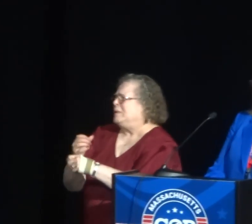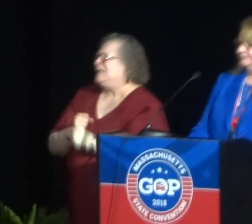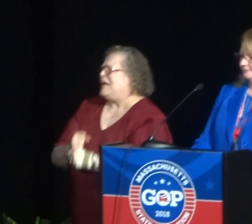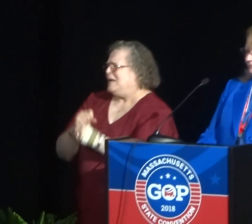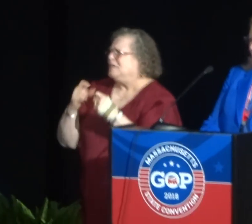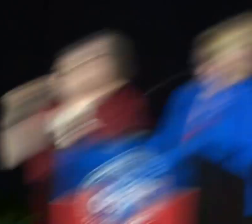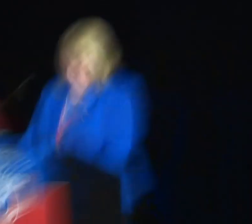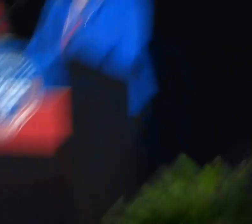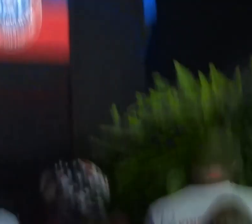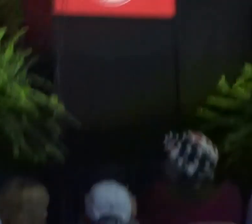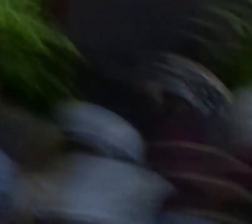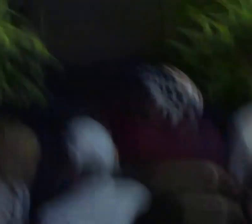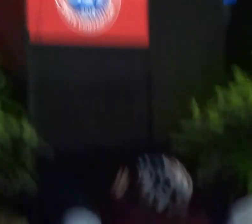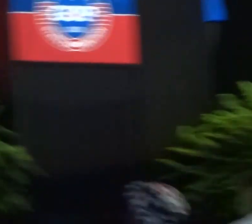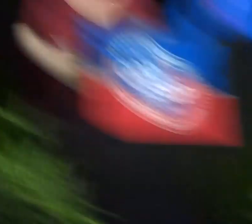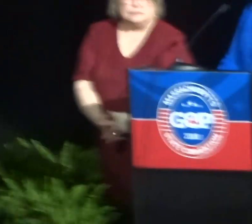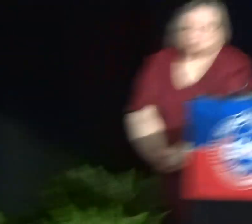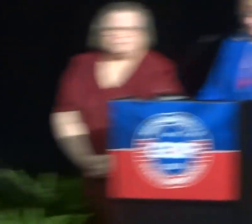Yay!